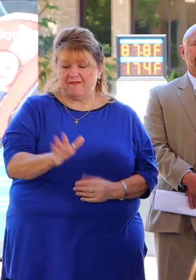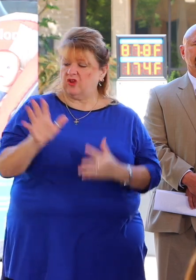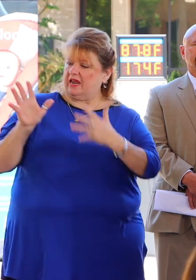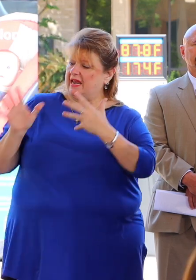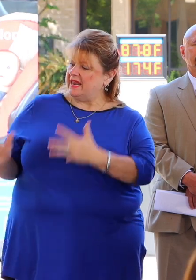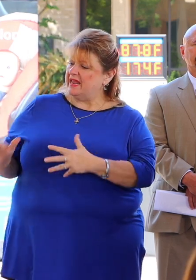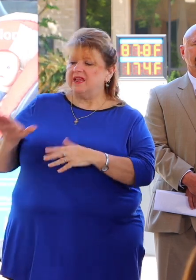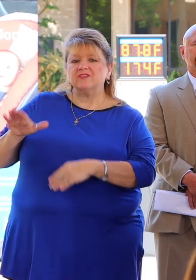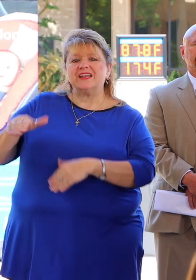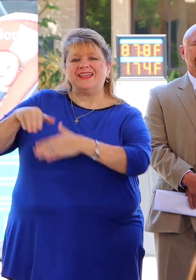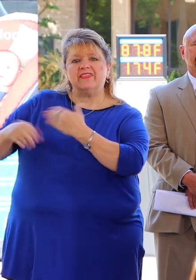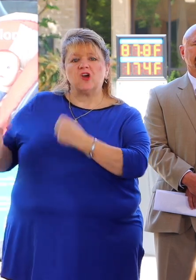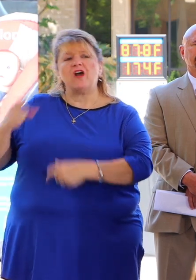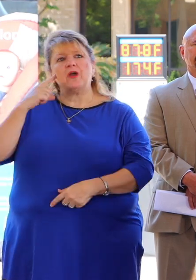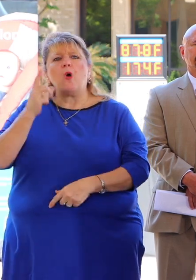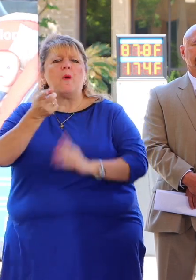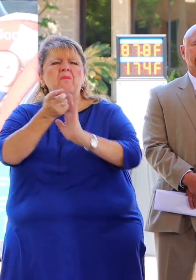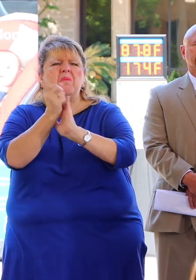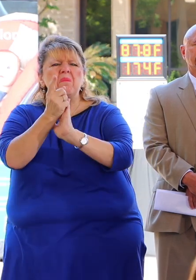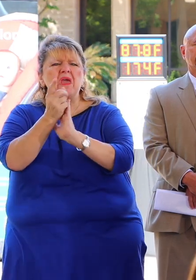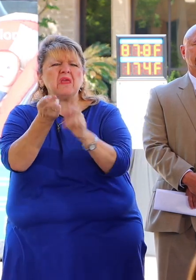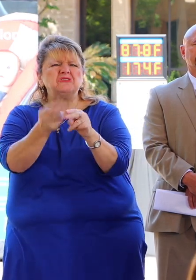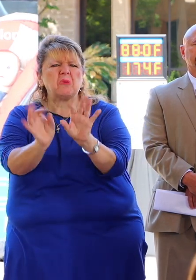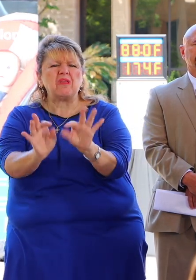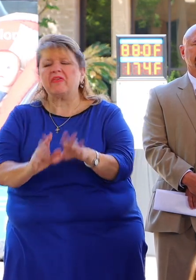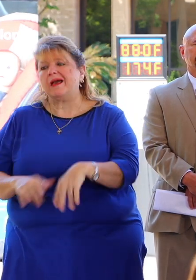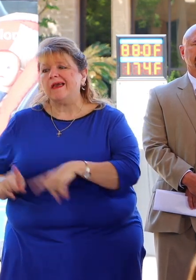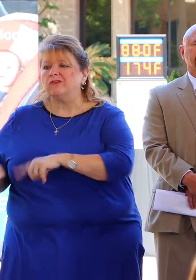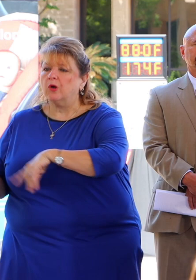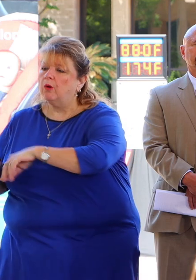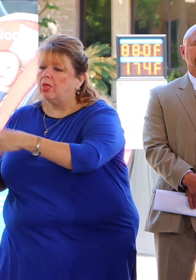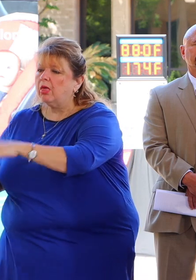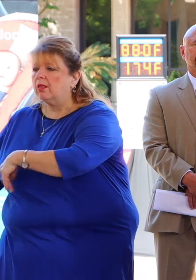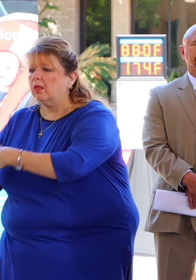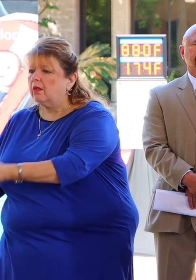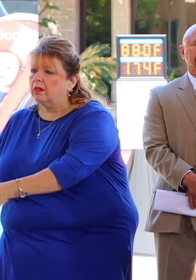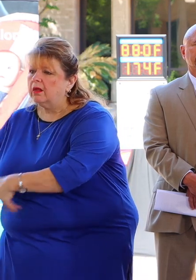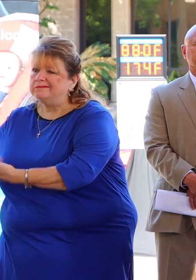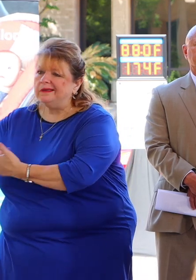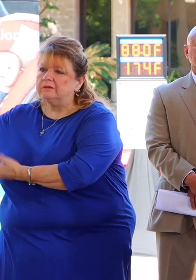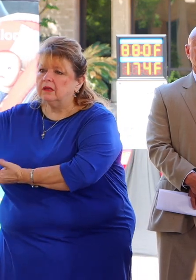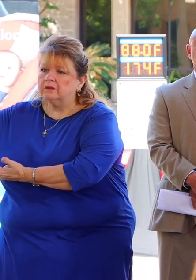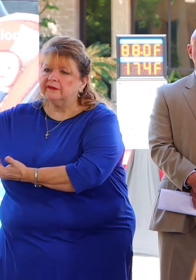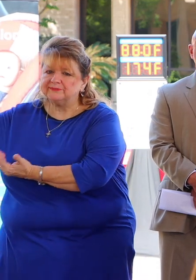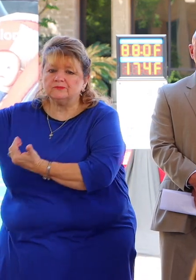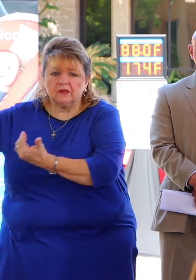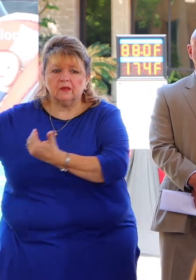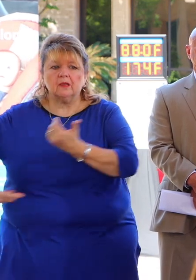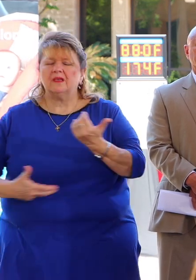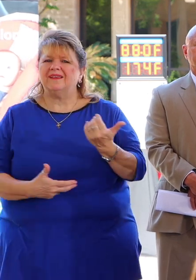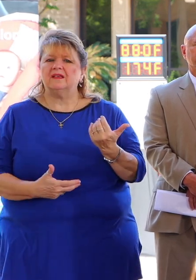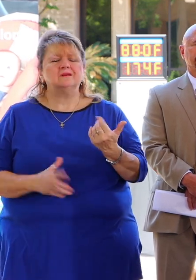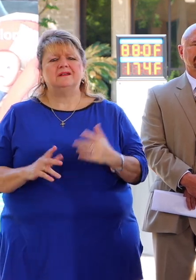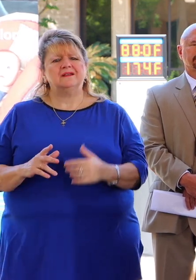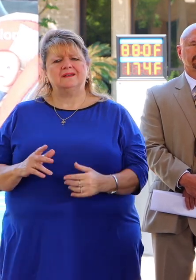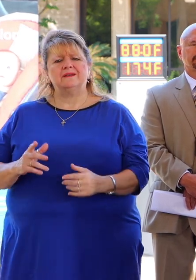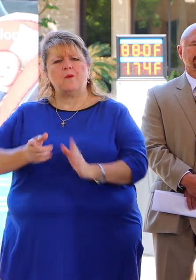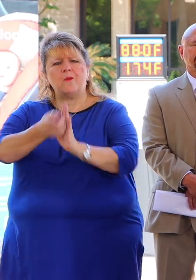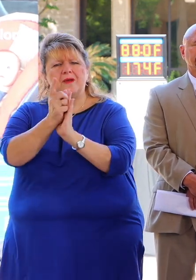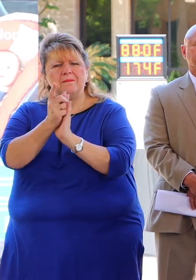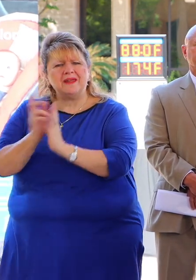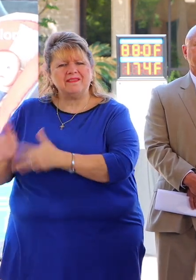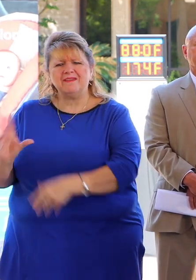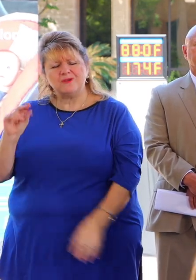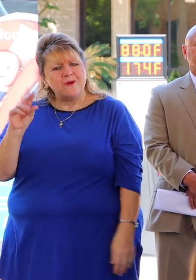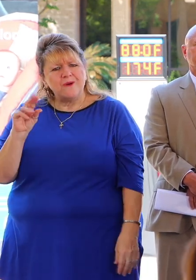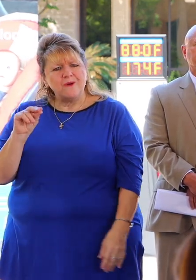think you'll only be gone for a minute. And never leave your child behind. It's just not safe. Some new vehicles even come